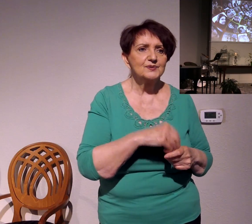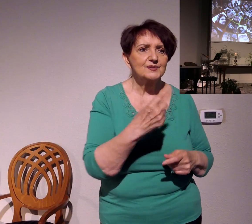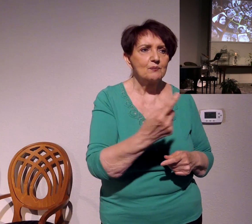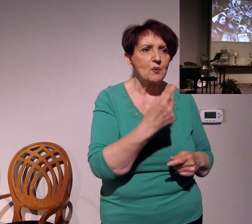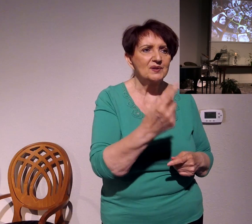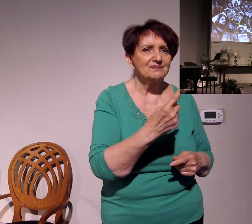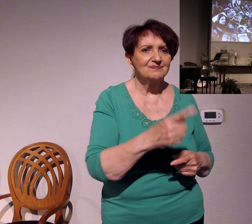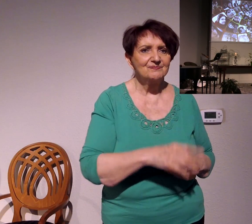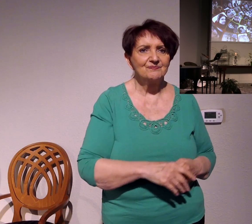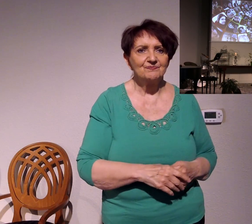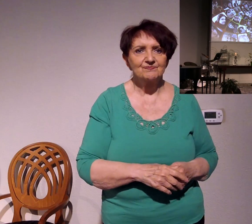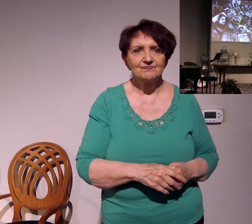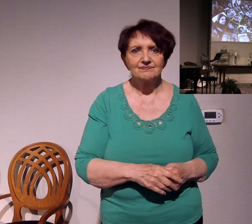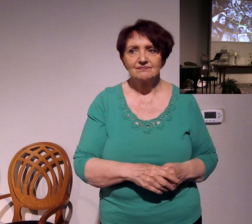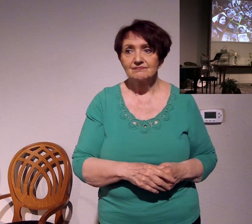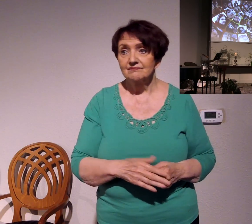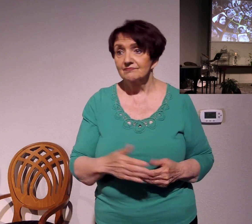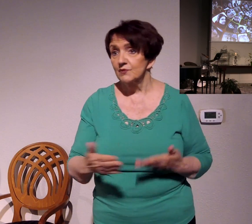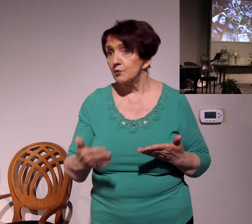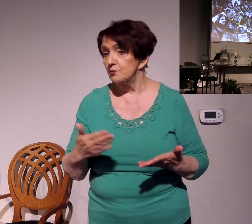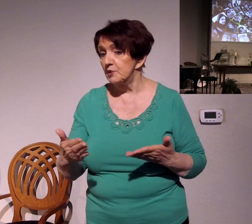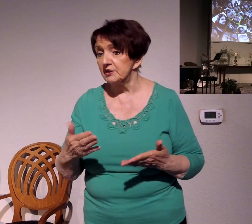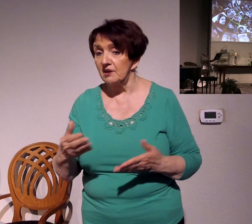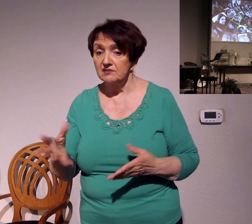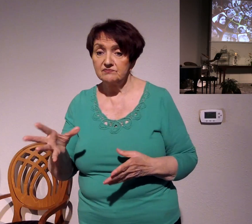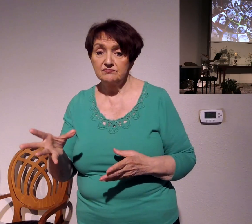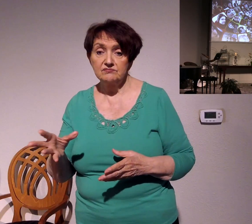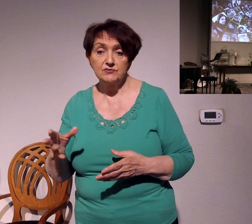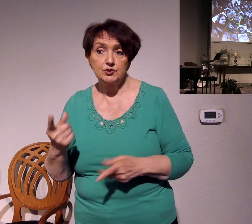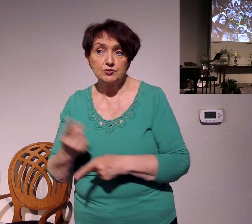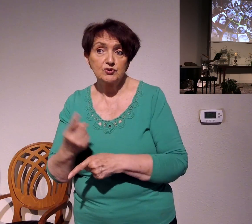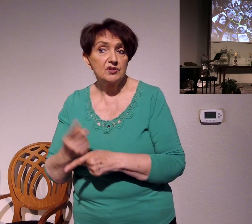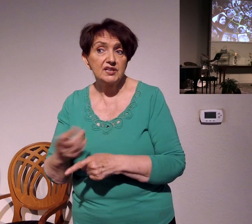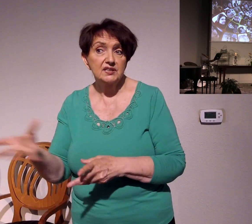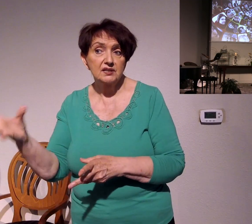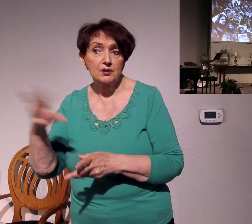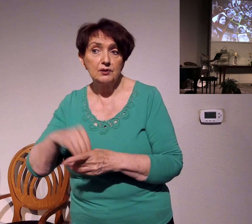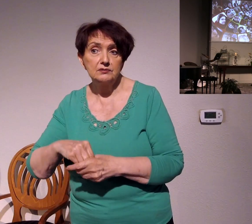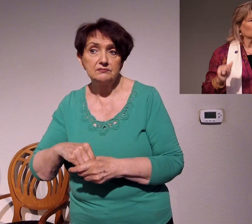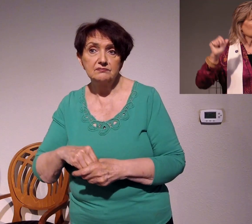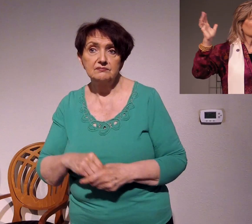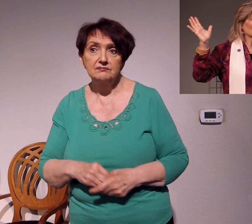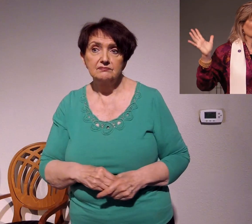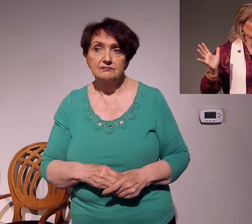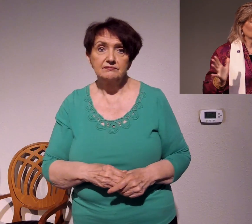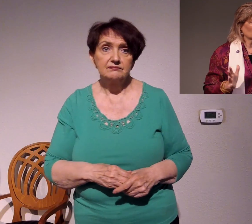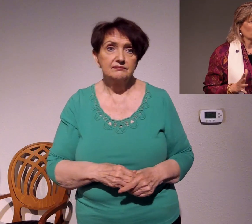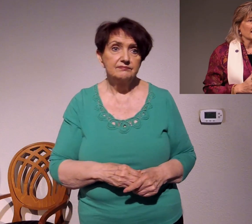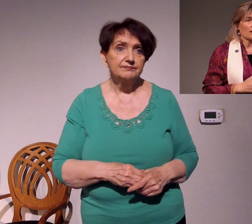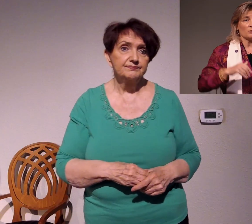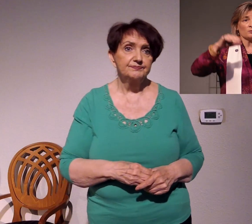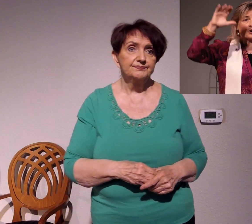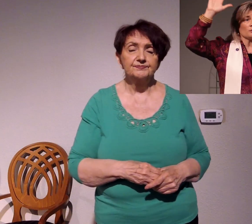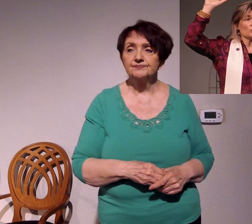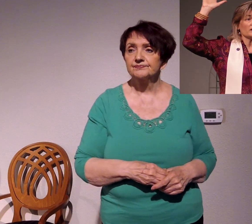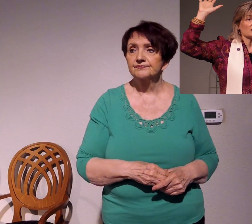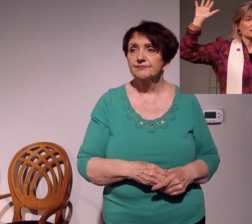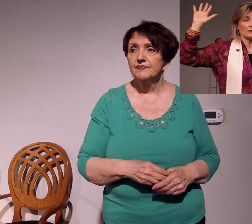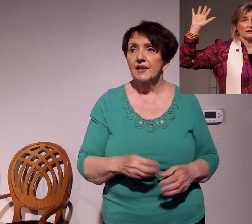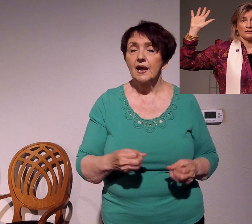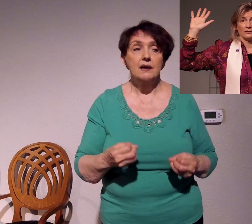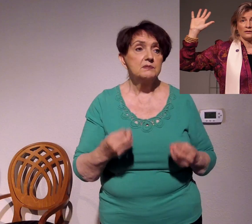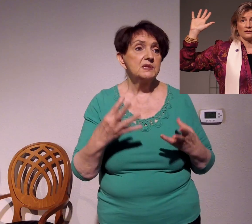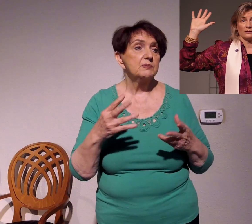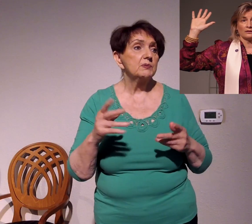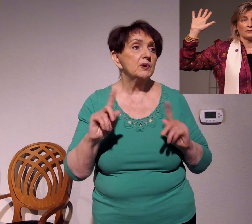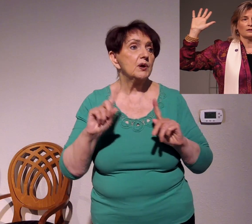someone that we might not generally ask to go to lunch or dinner? How many people go to movies?